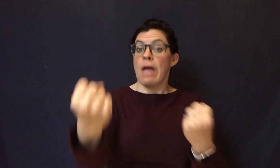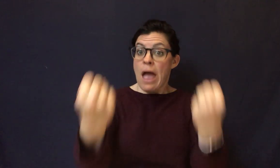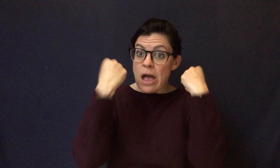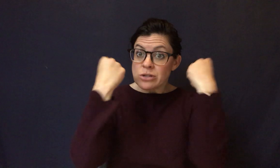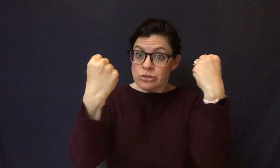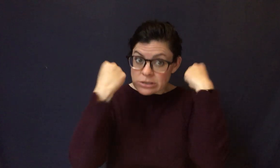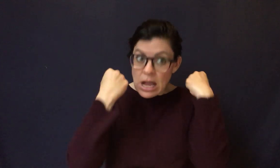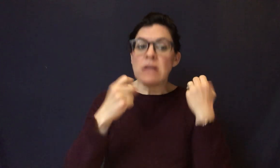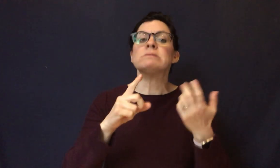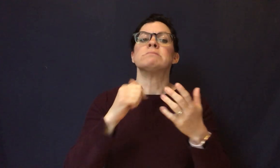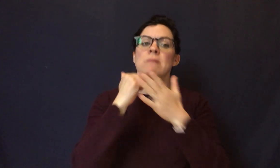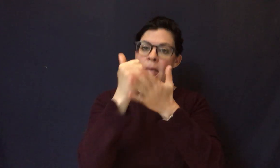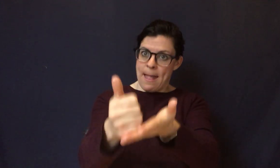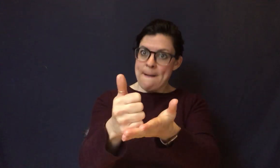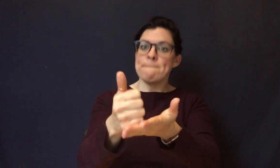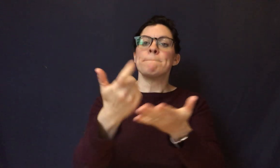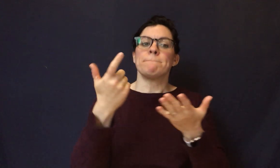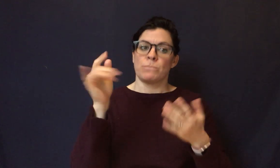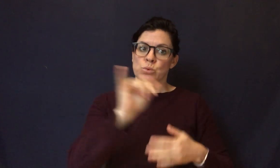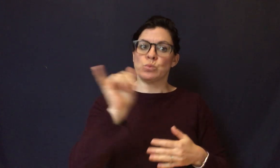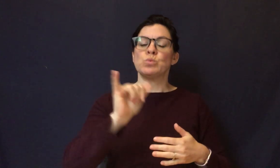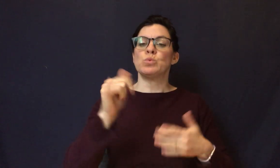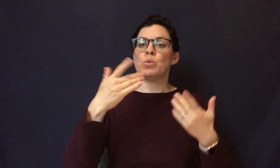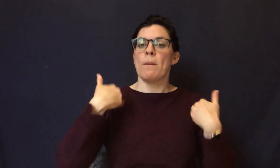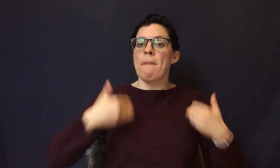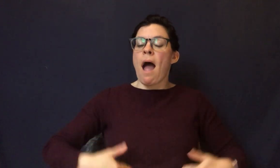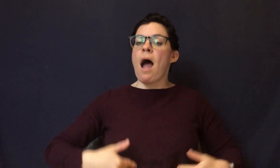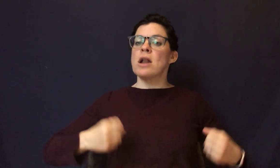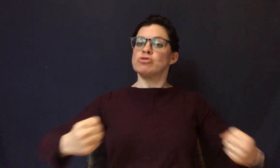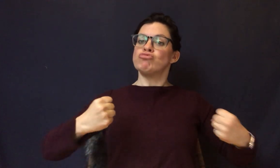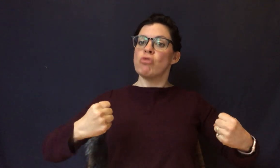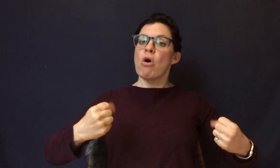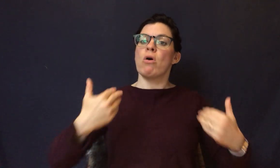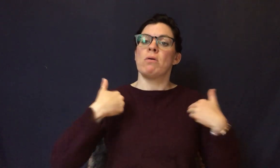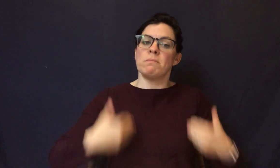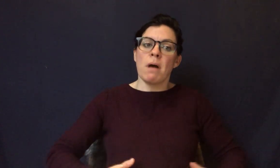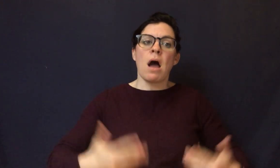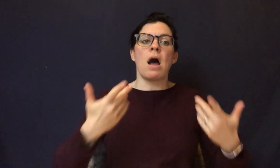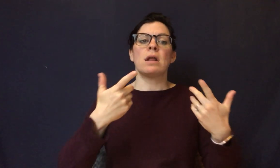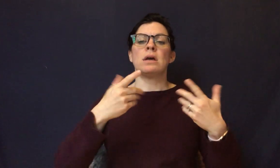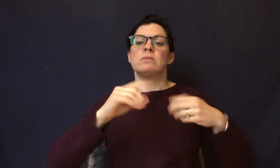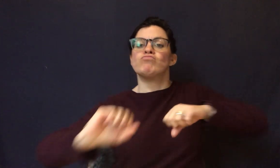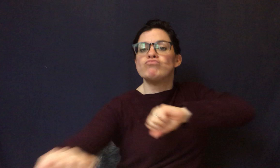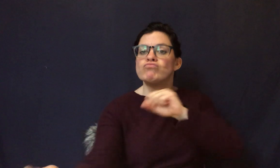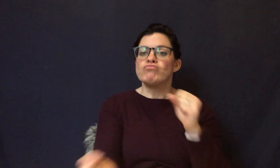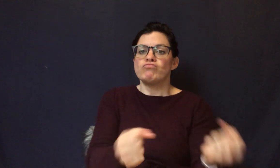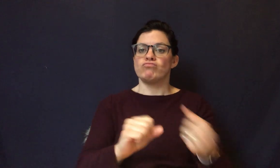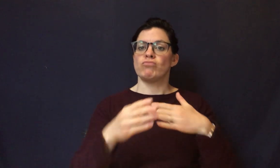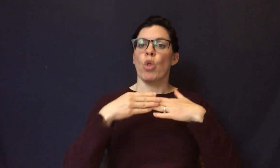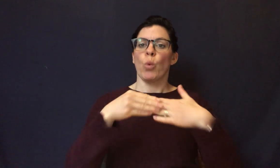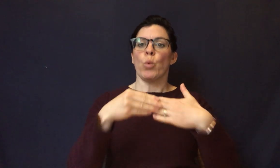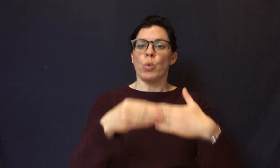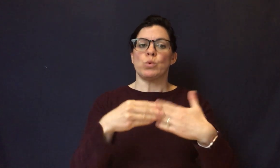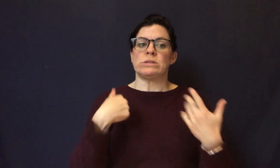muscles loosened up, that type of thing before you stretch. When I get done this class today, I'm probably going to sit here and do Zumba or something.